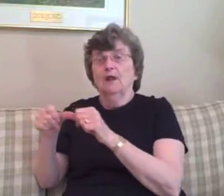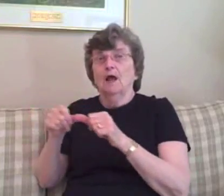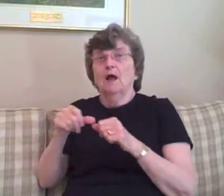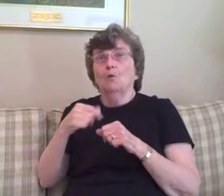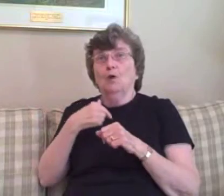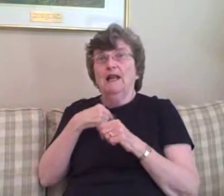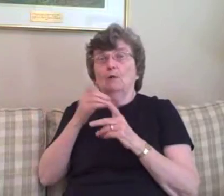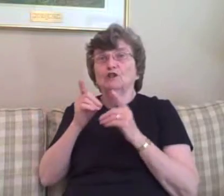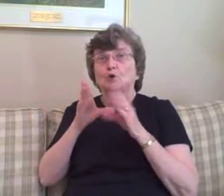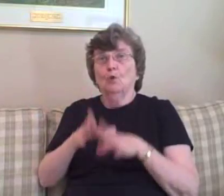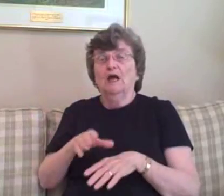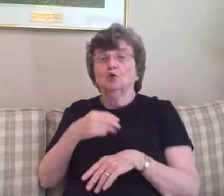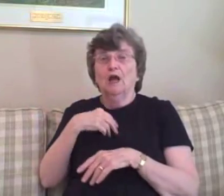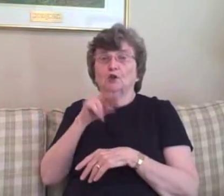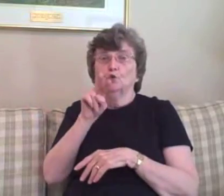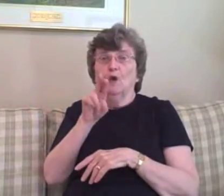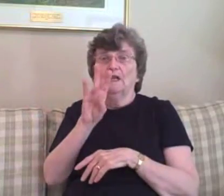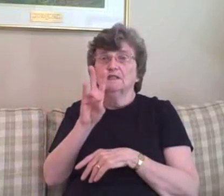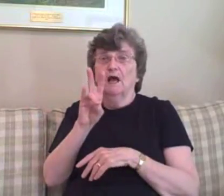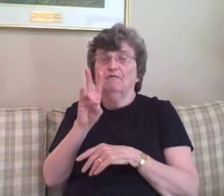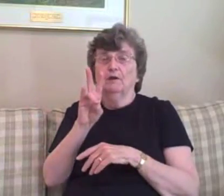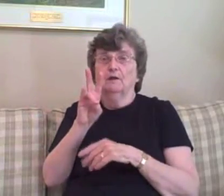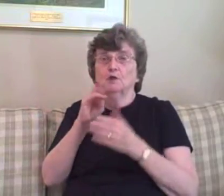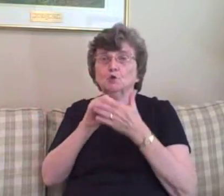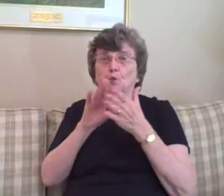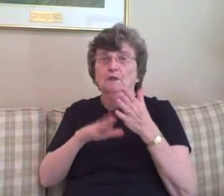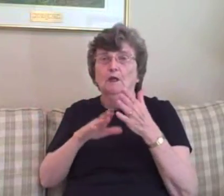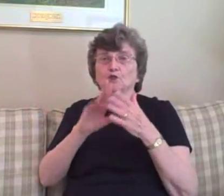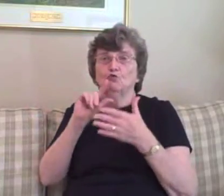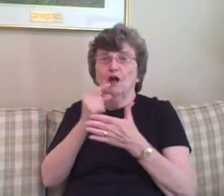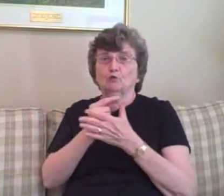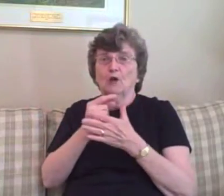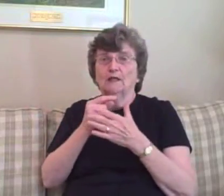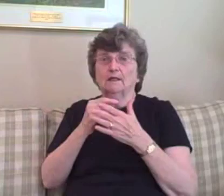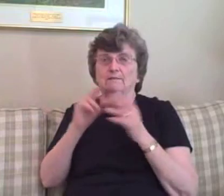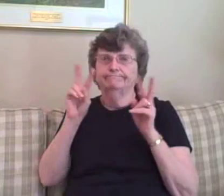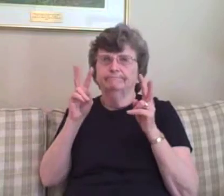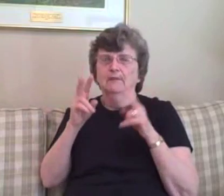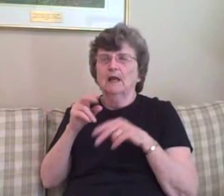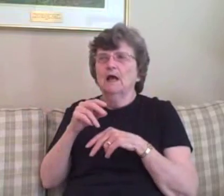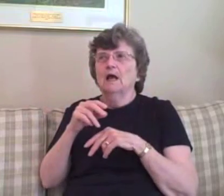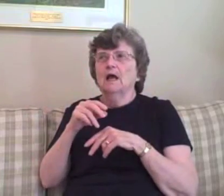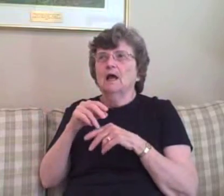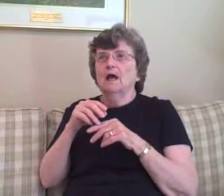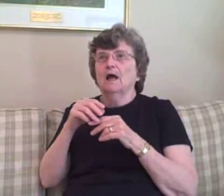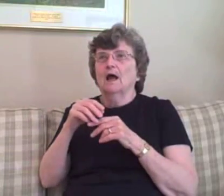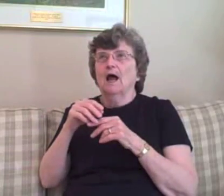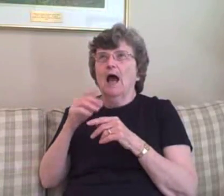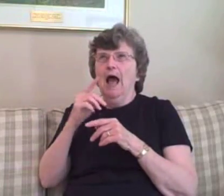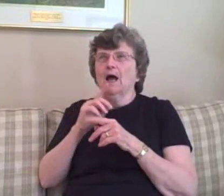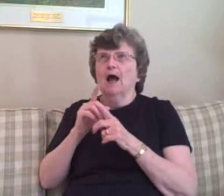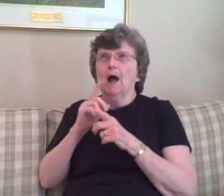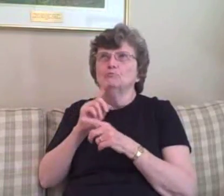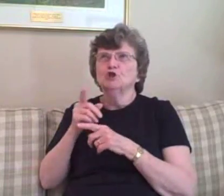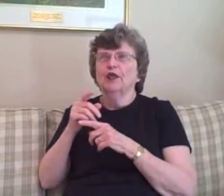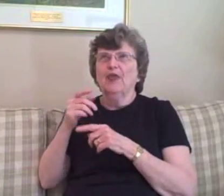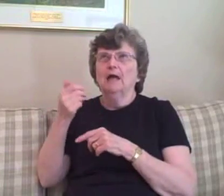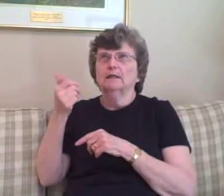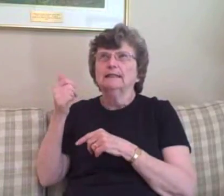going. While I was there, there were 27 people that finished or graduated the program, and